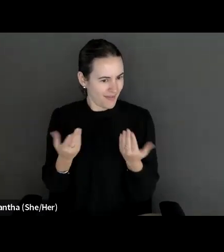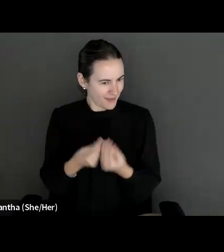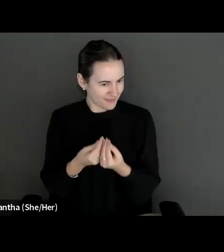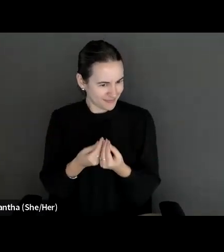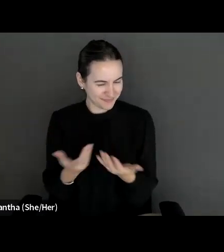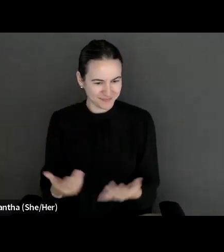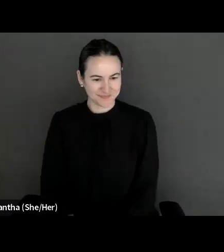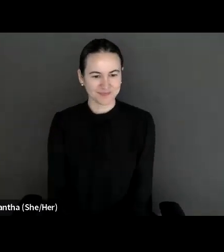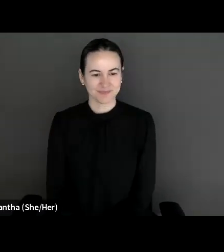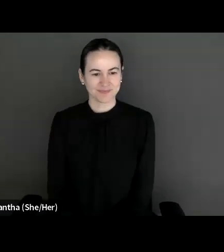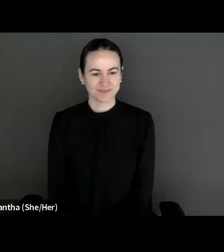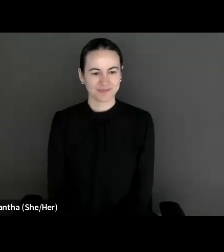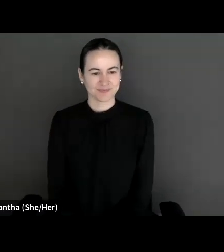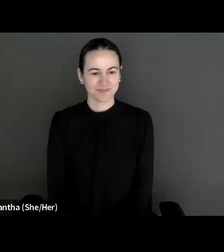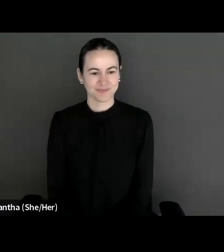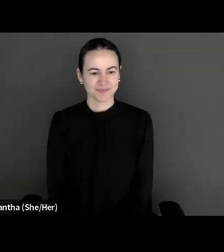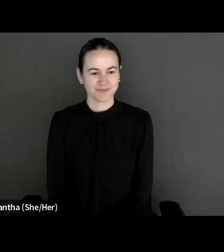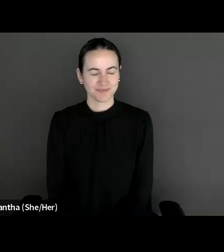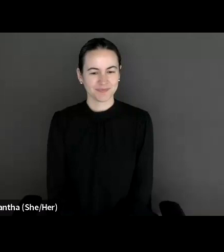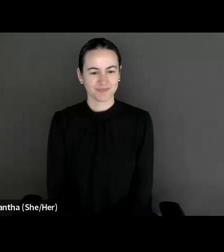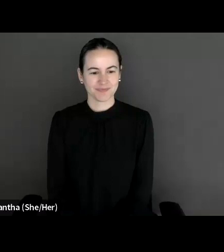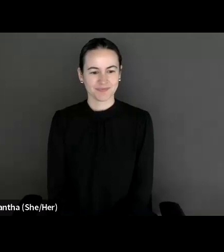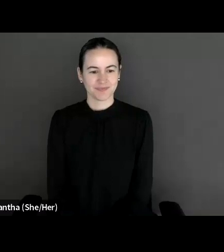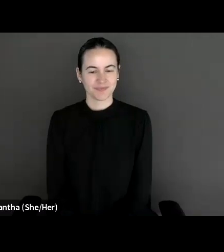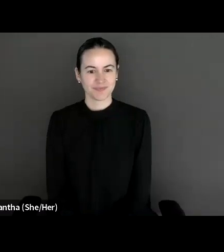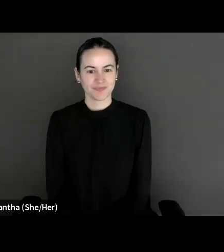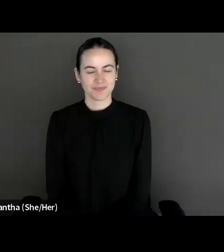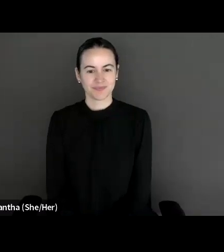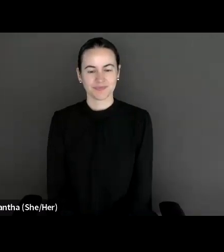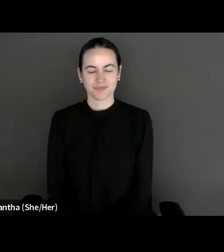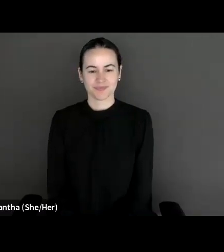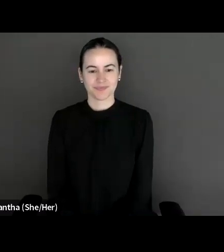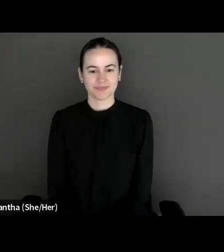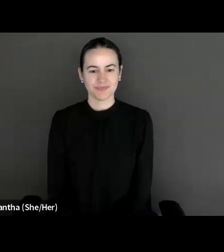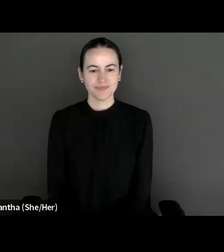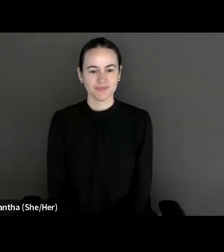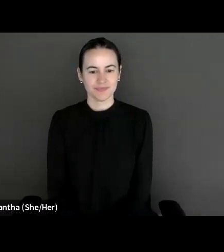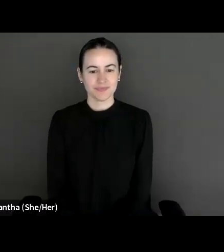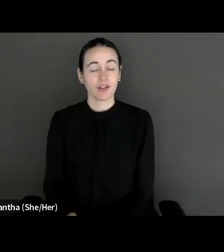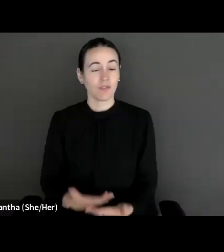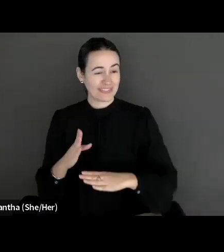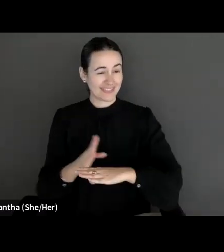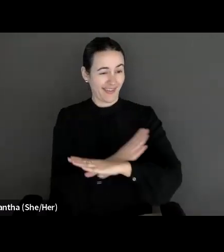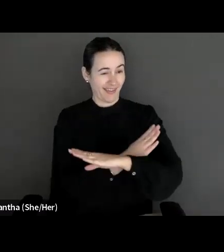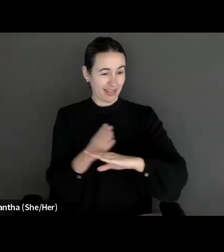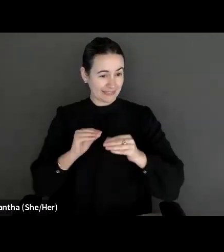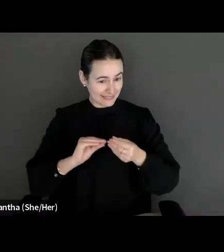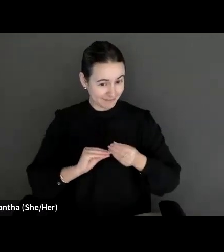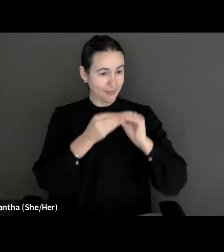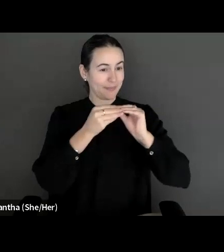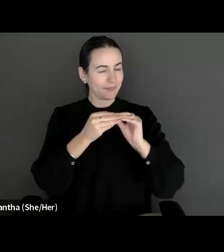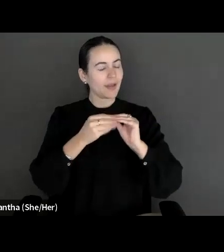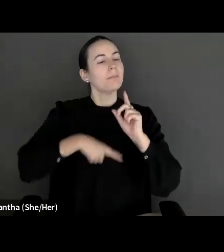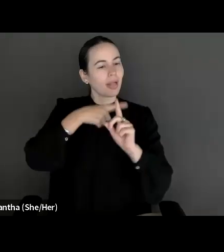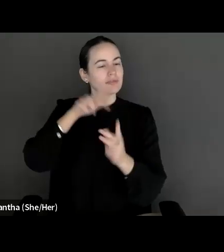And I want to particularly talk about how it can be used for scale development and also for rating scale